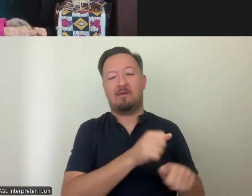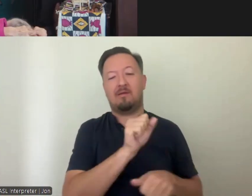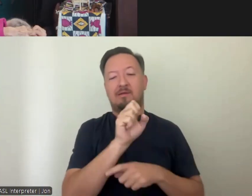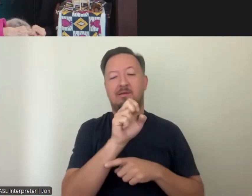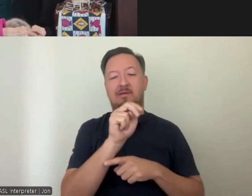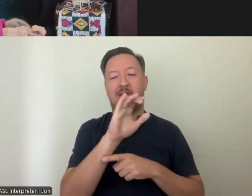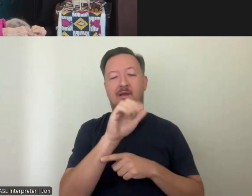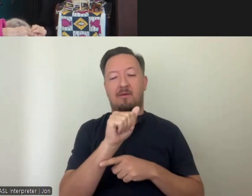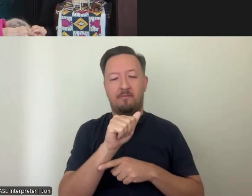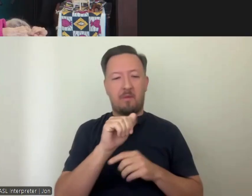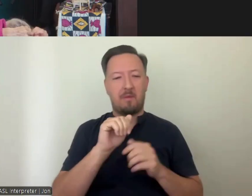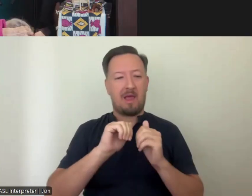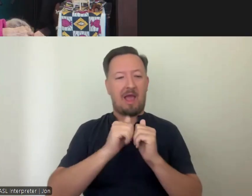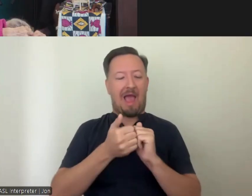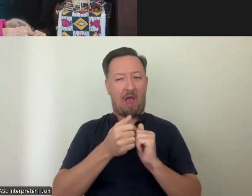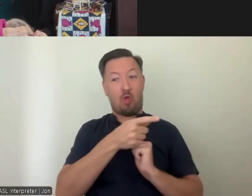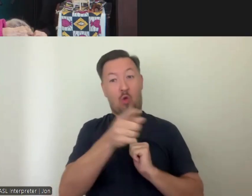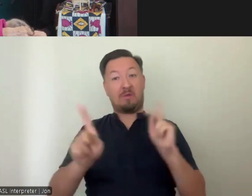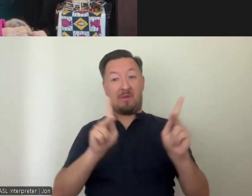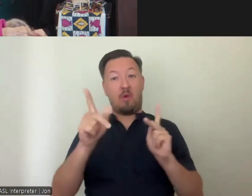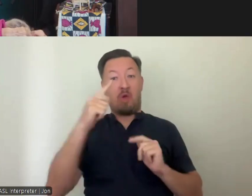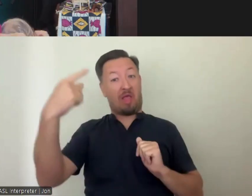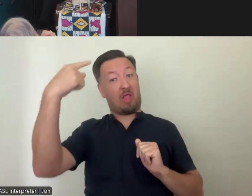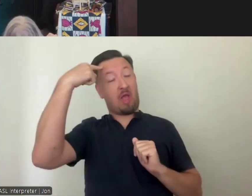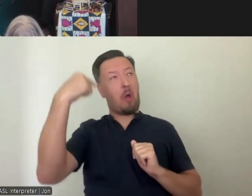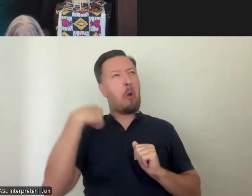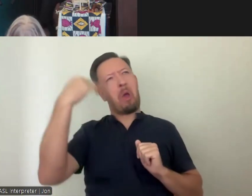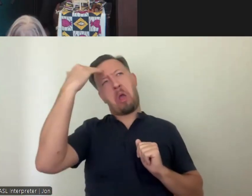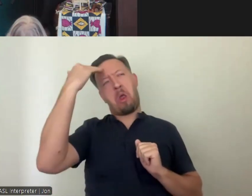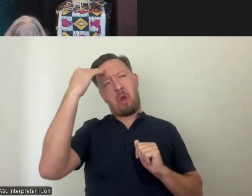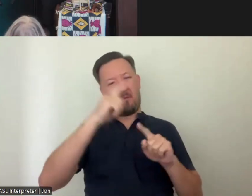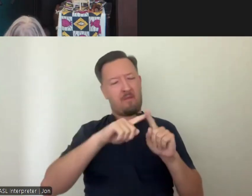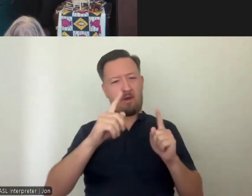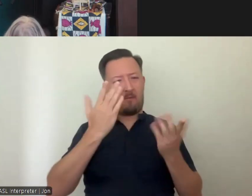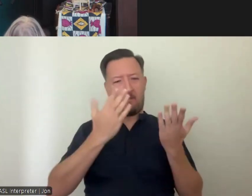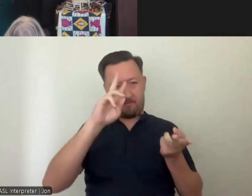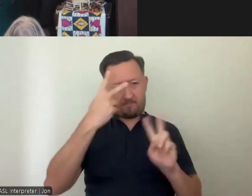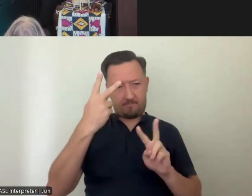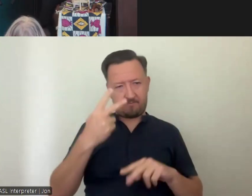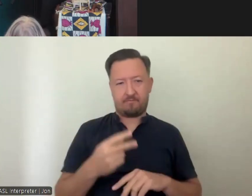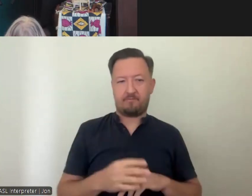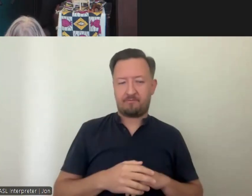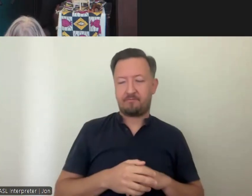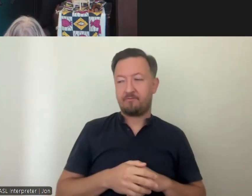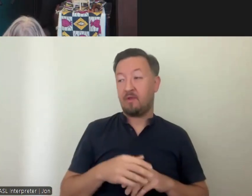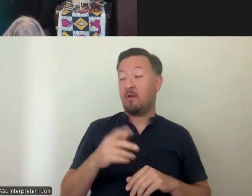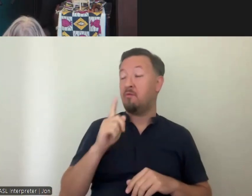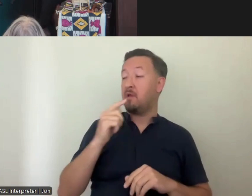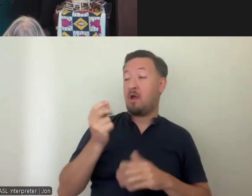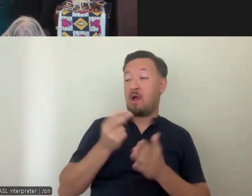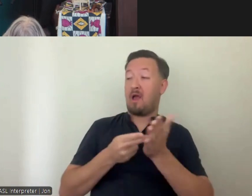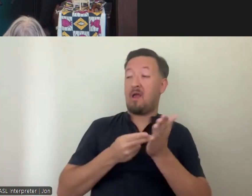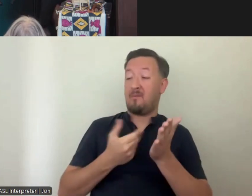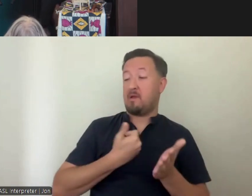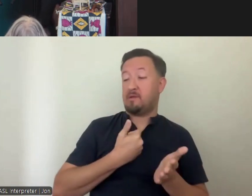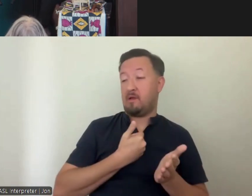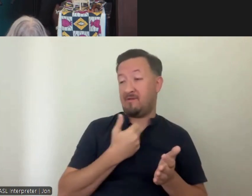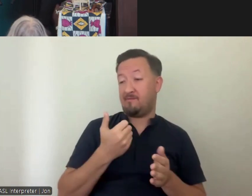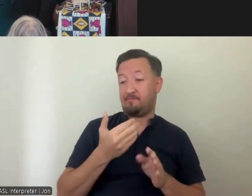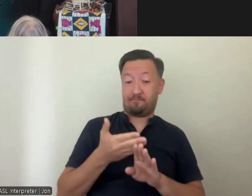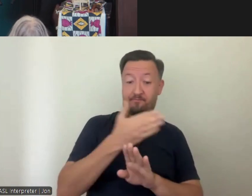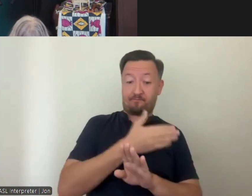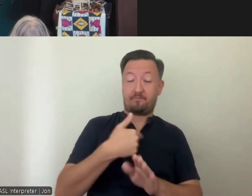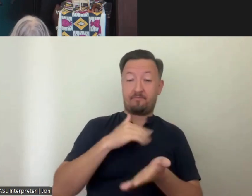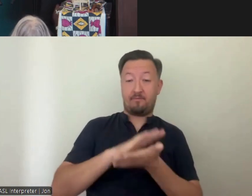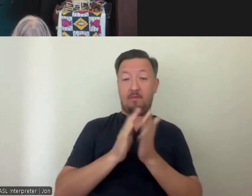who think they know what it is? And Well, I thought myself, before getting into Stoicism, that a Stoic